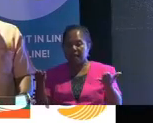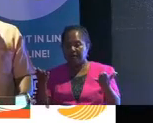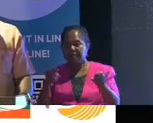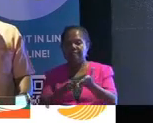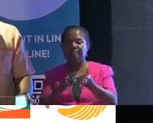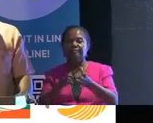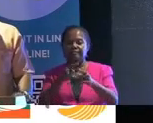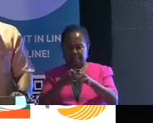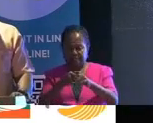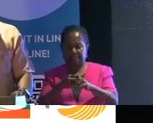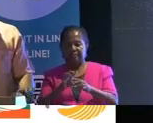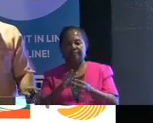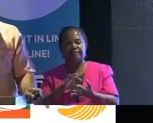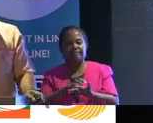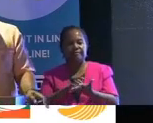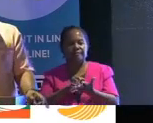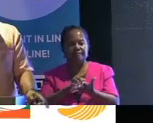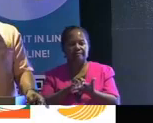will be calculated.